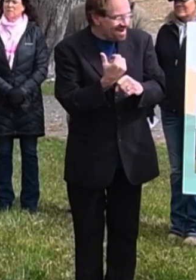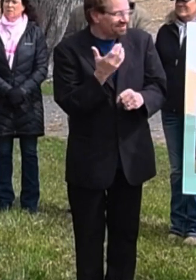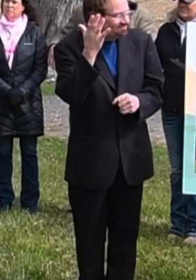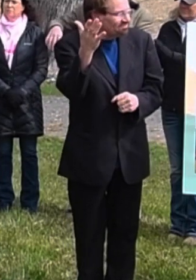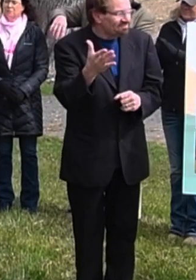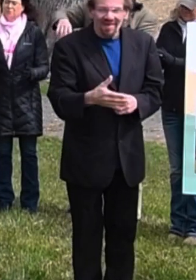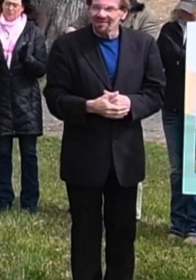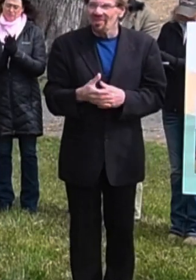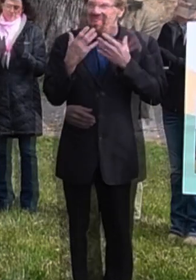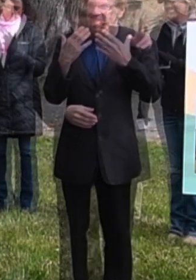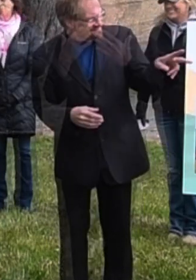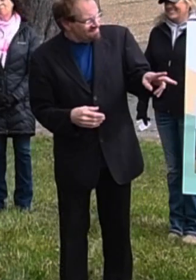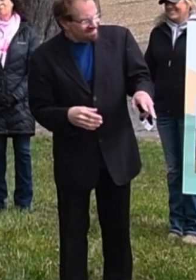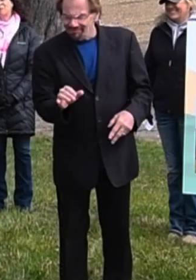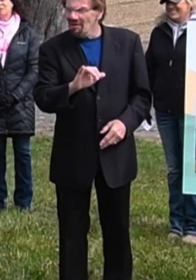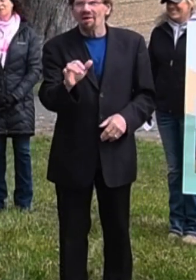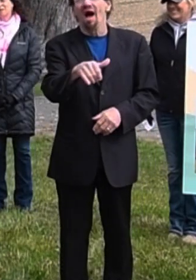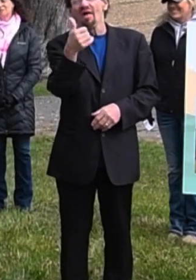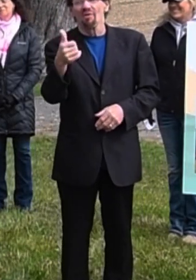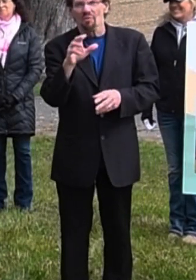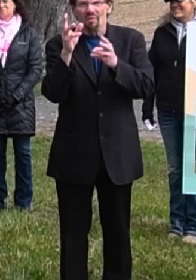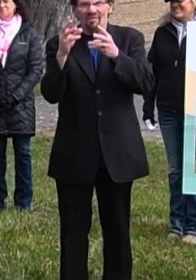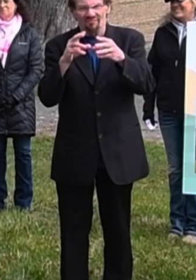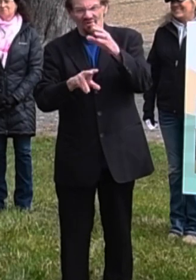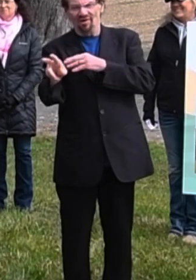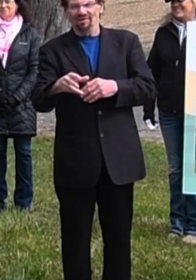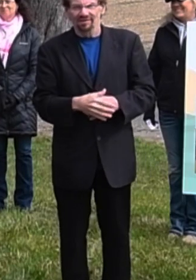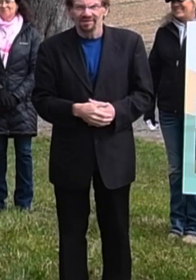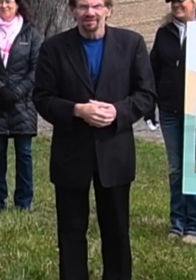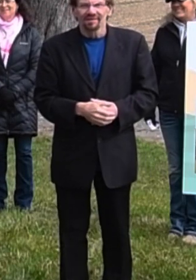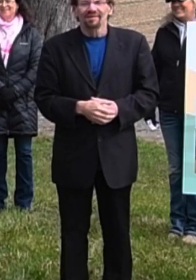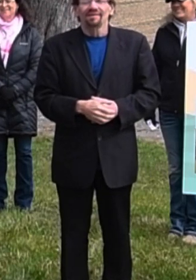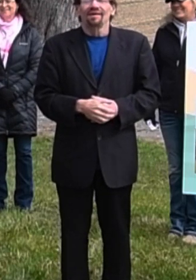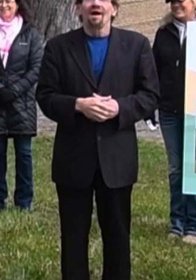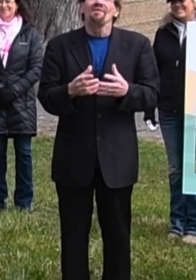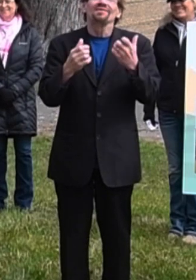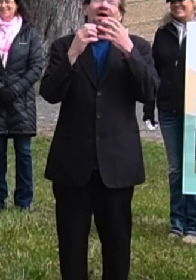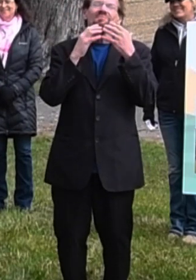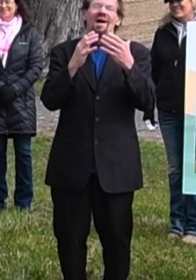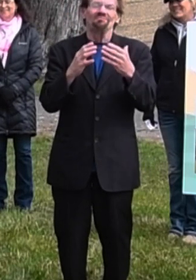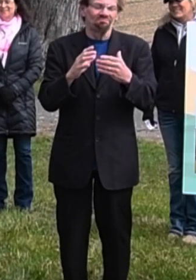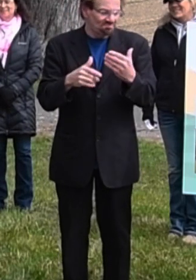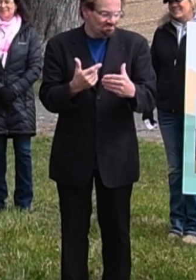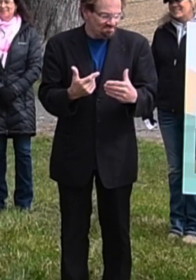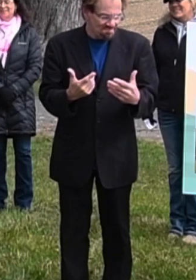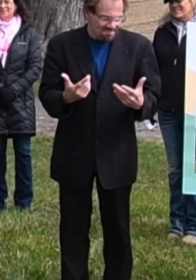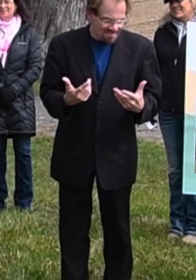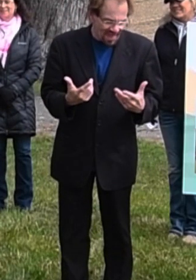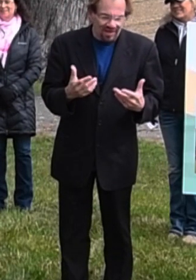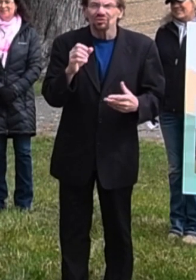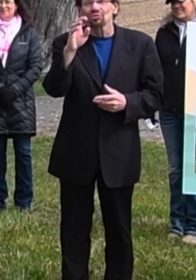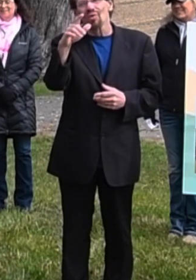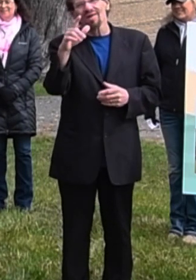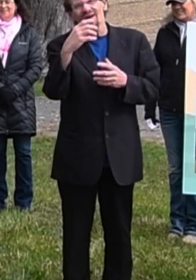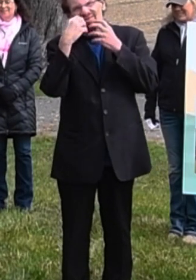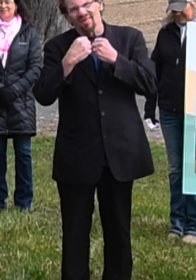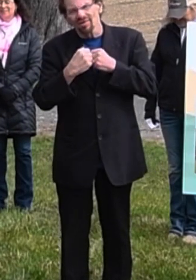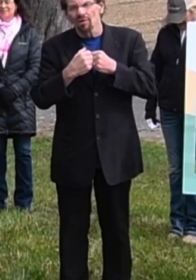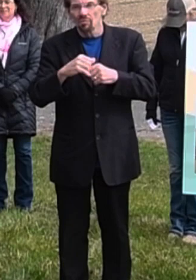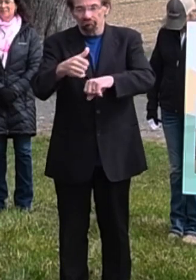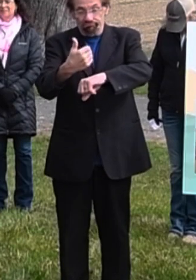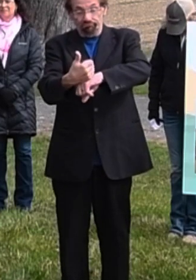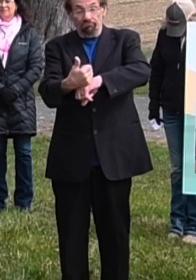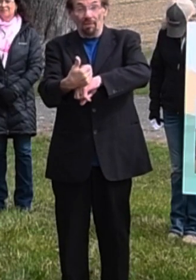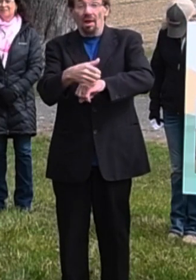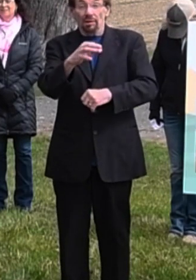much. I want to talk just for a second about conservation. The Soil Conservation District here in Howard County was founded in 1945